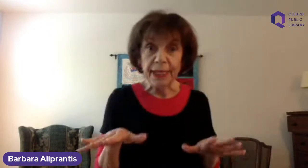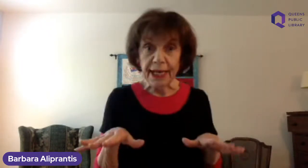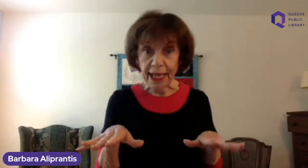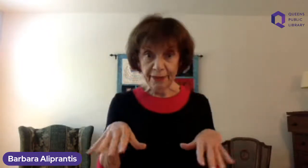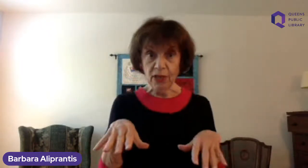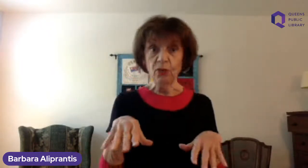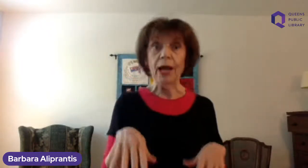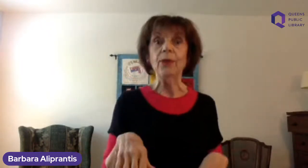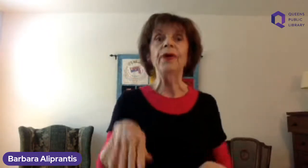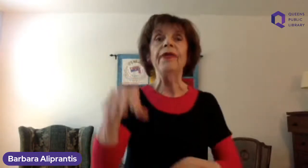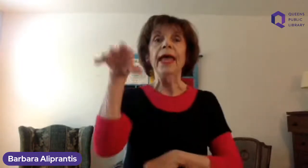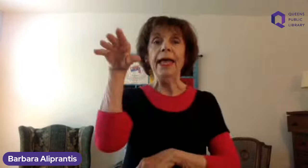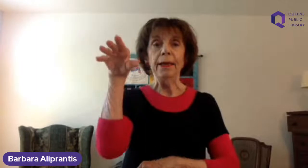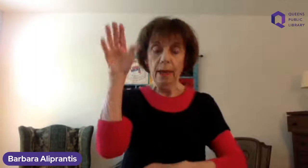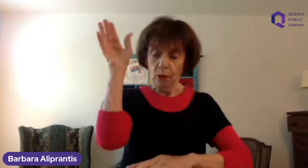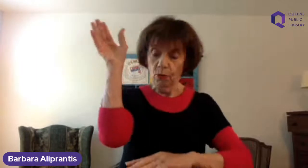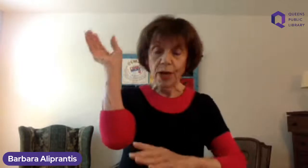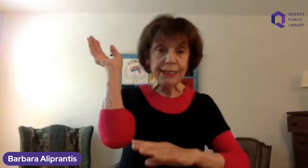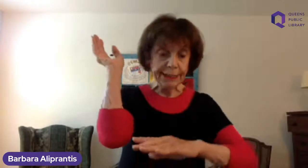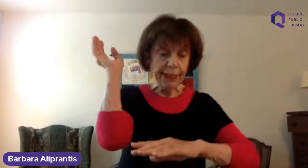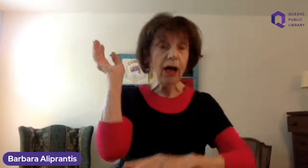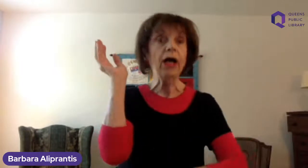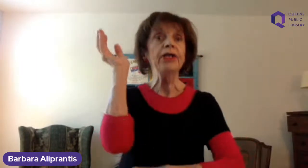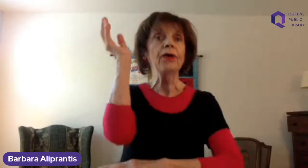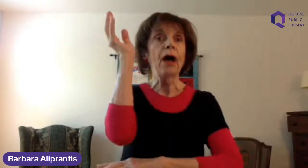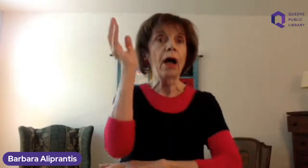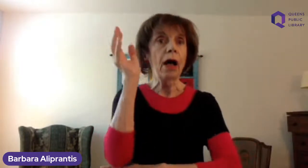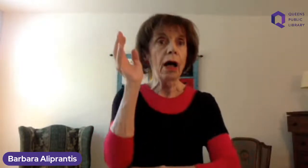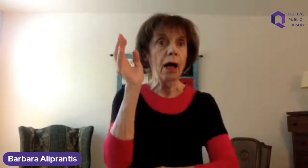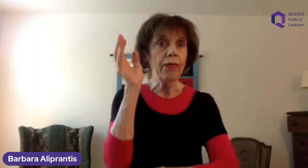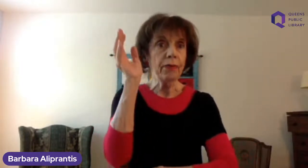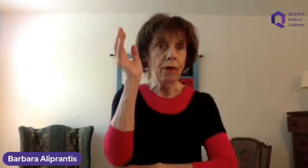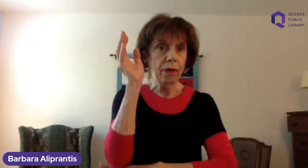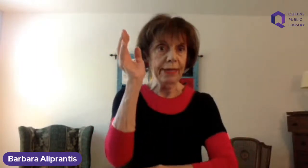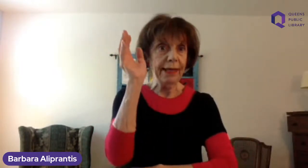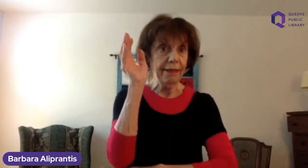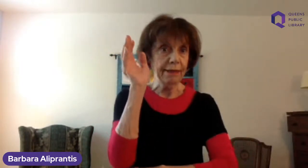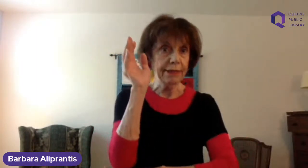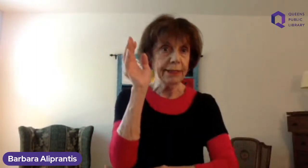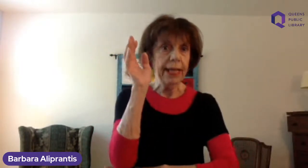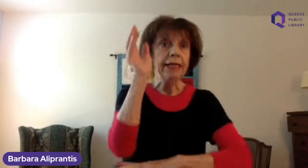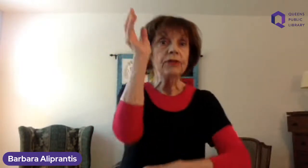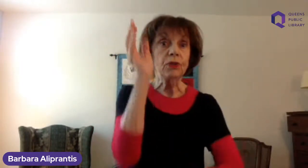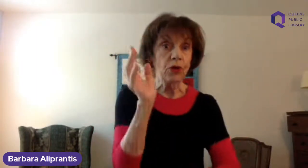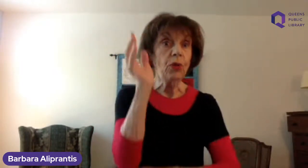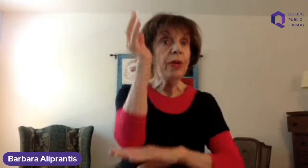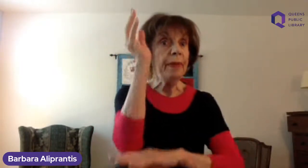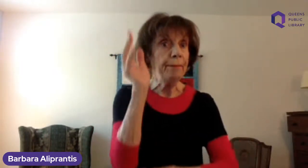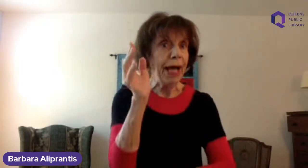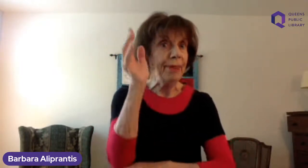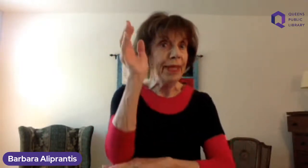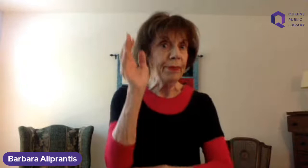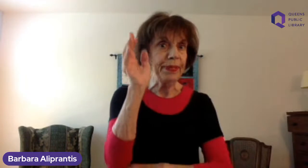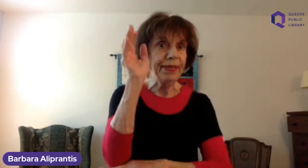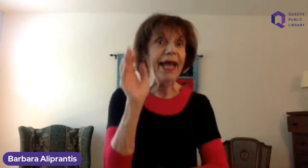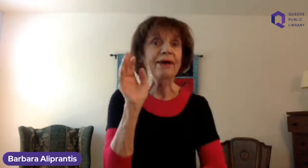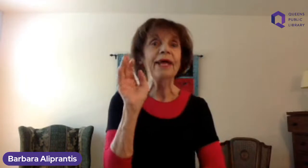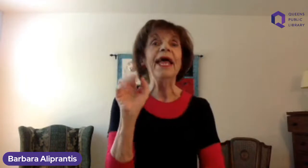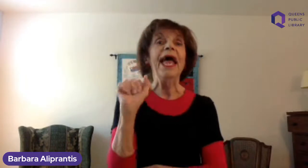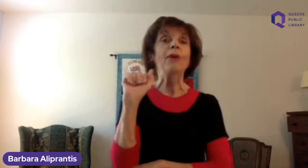dominant hand that you write with and rest it on your other arm like this. So you don't want to be bobbing up and down. And we're